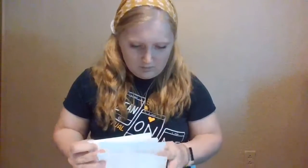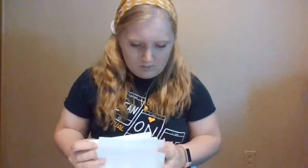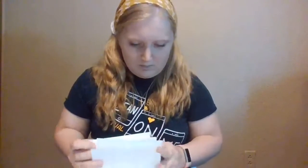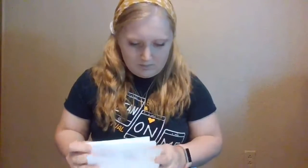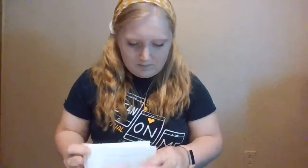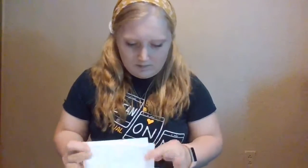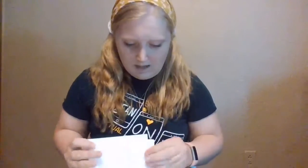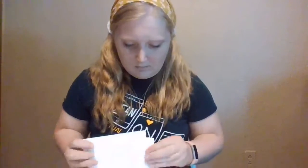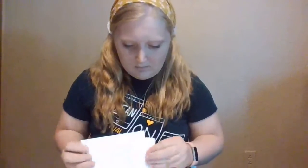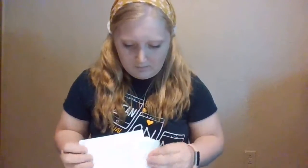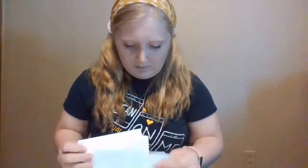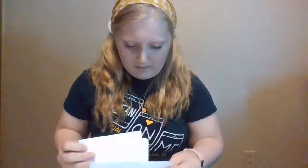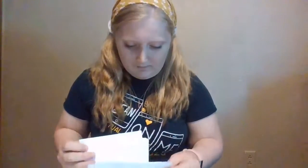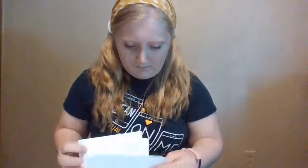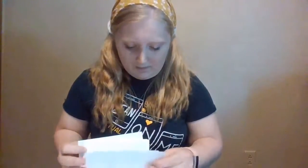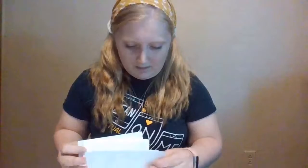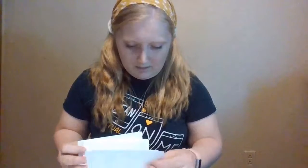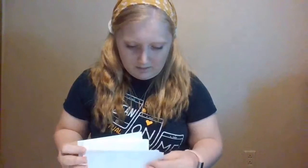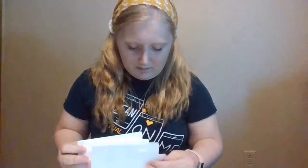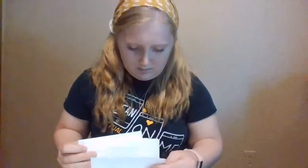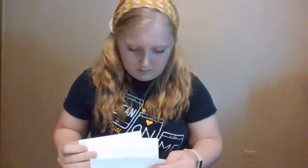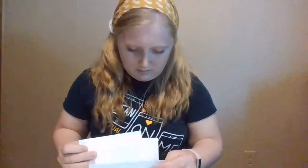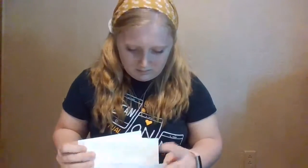So that will be really fun.